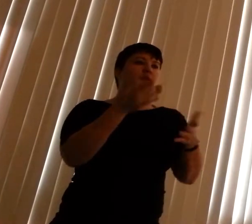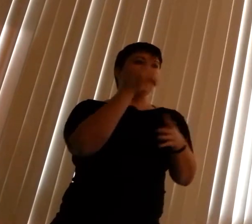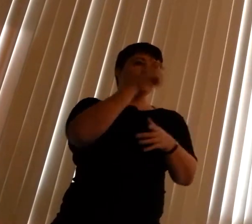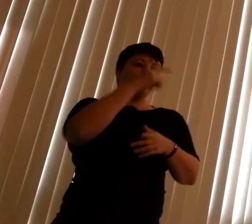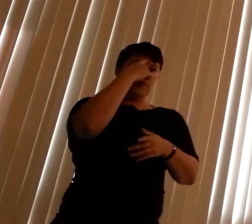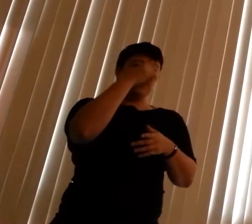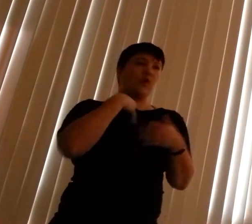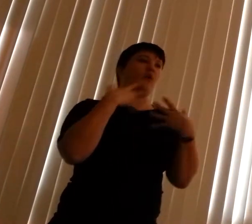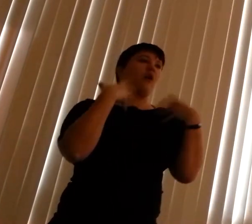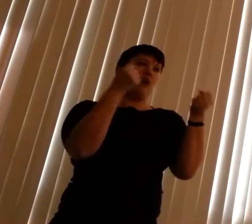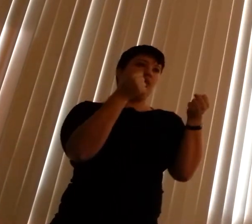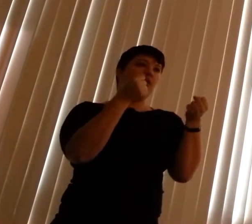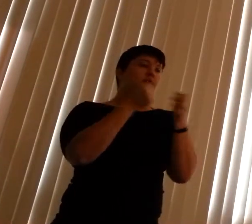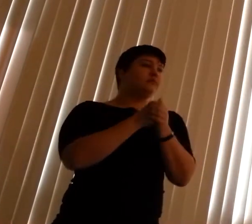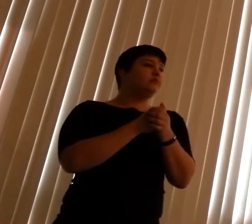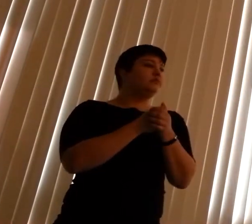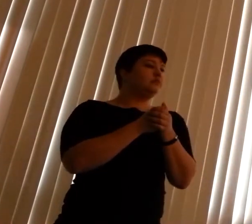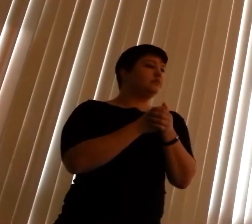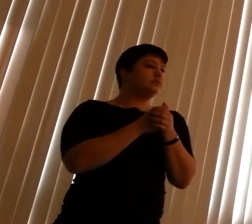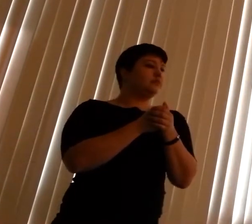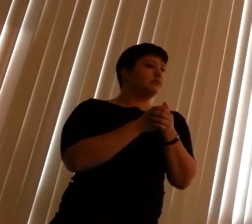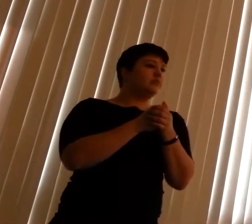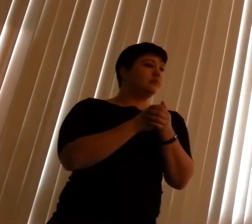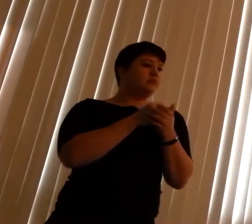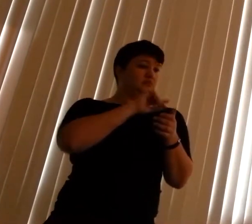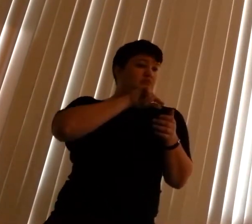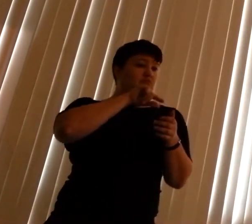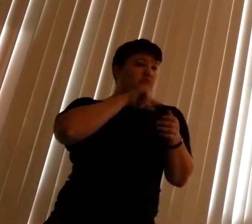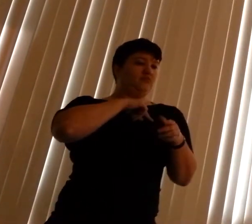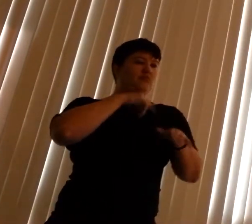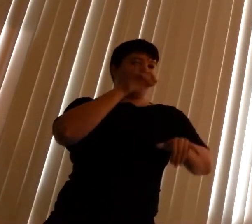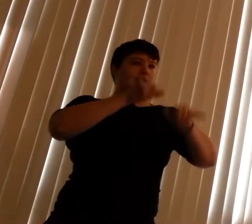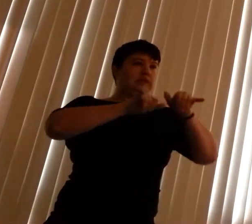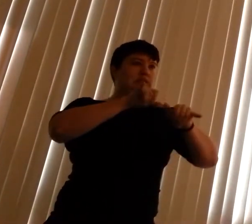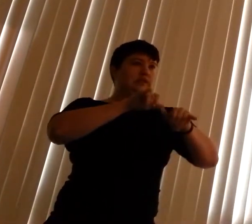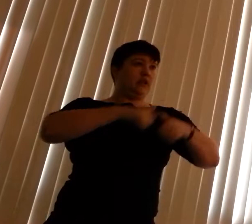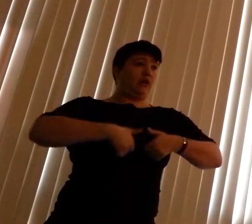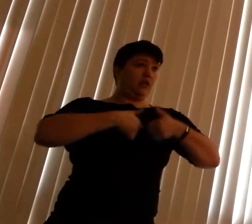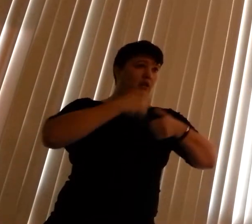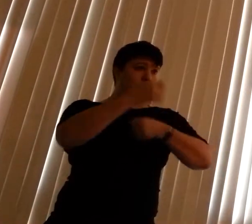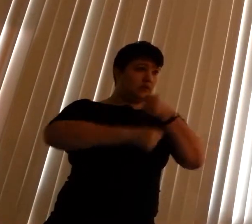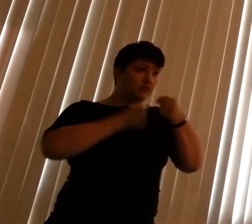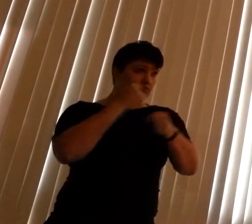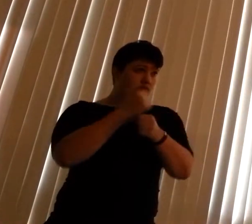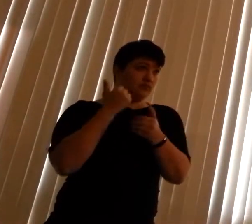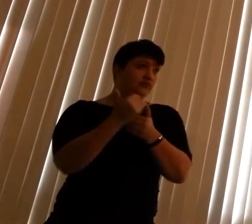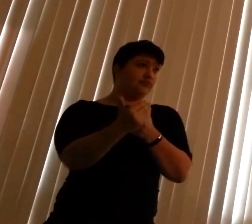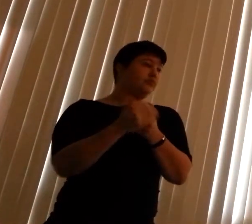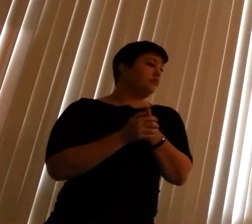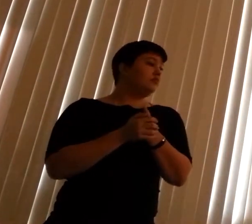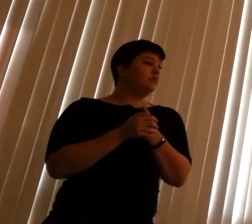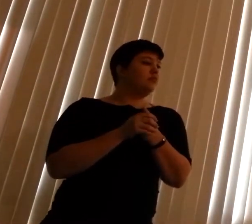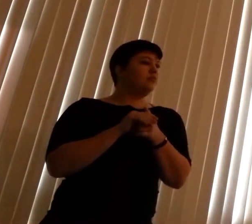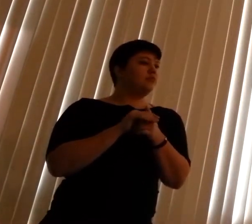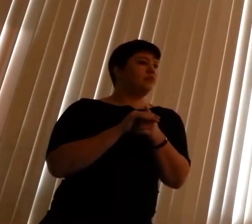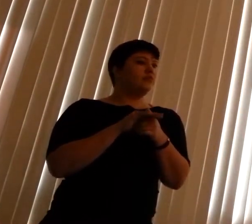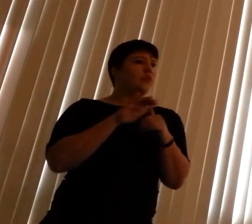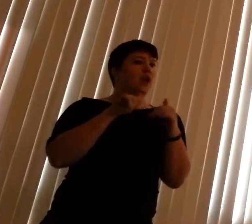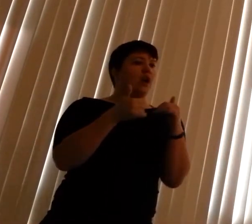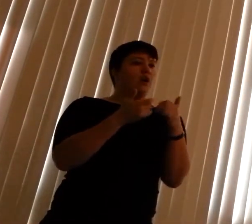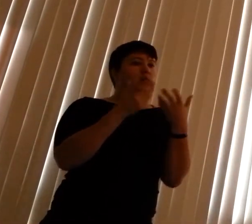a quality-adjusted life year. So the measure of benefit is to look at how